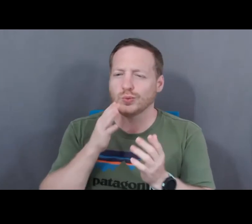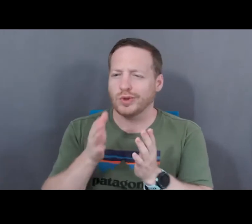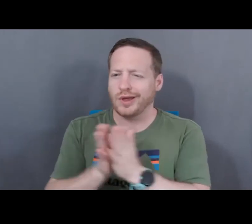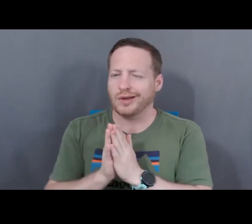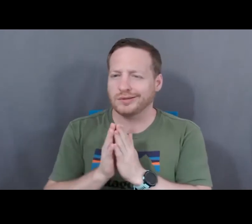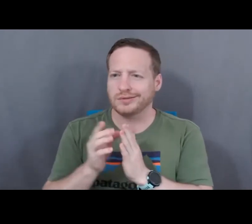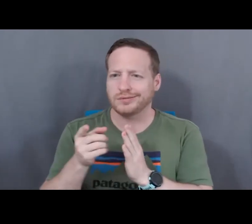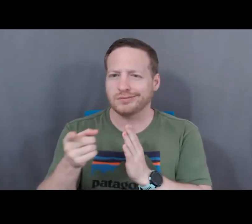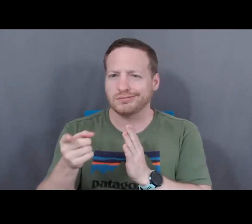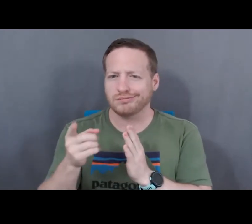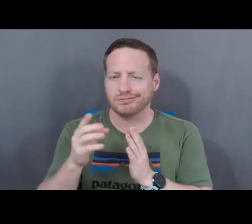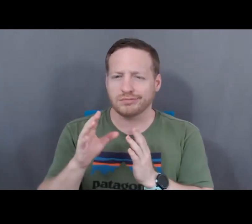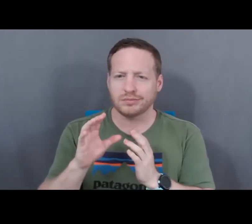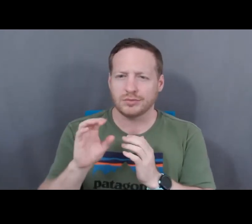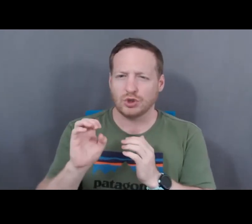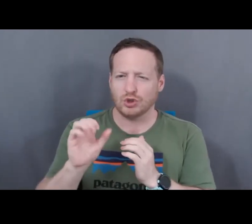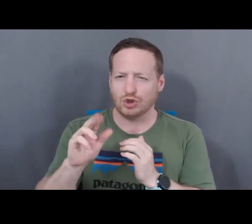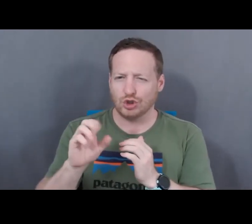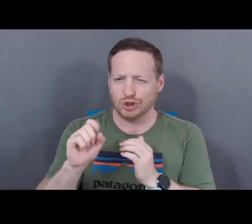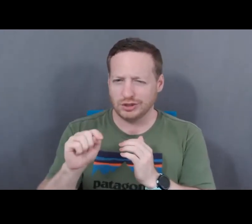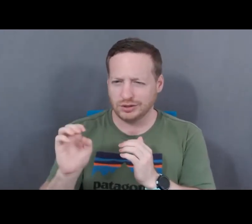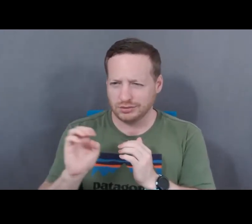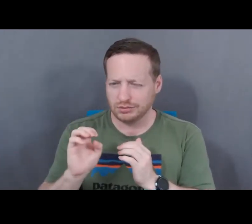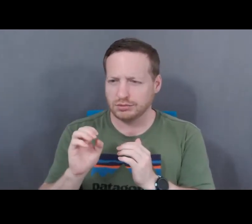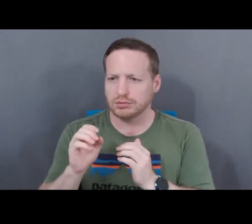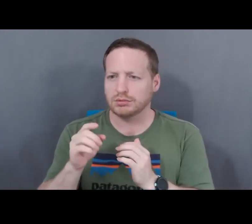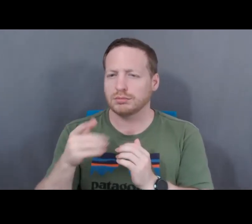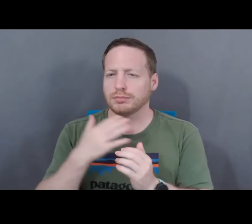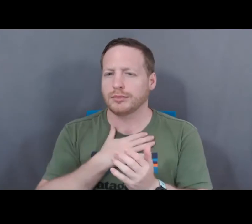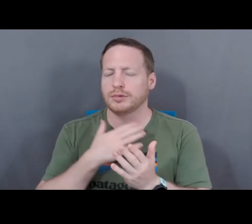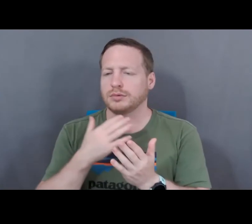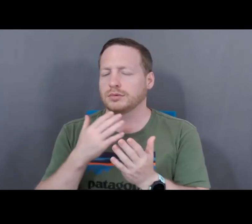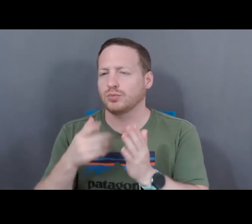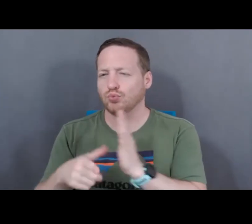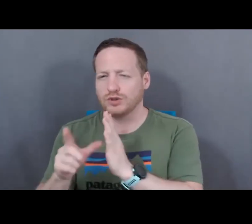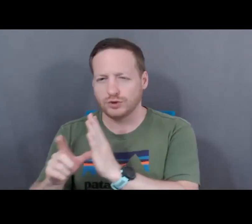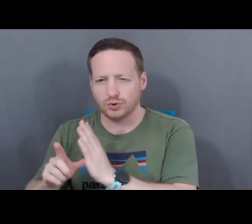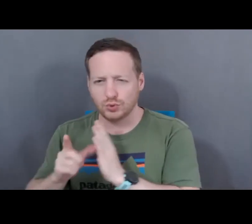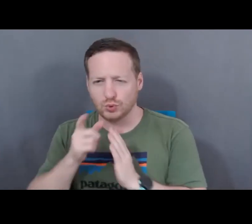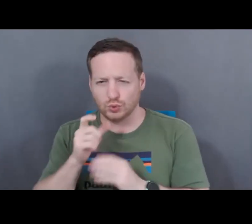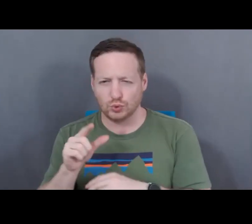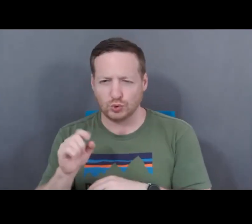So what I will do then would be to ask Ernest if he could